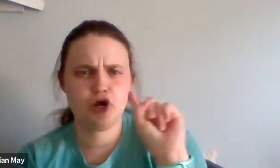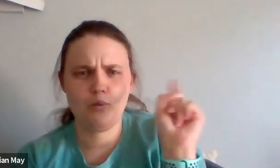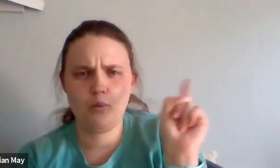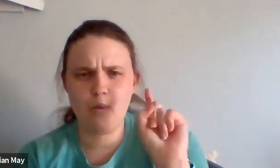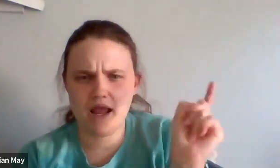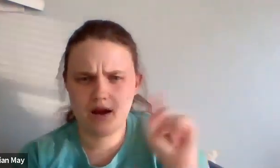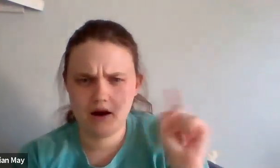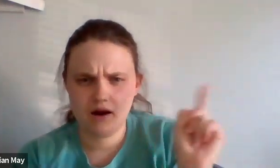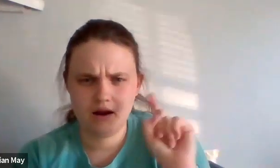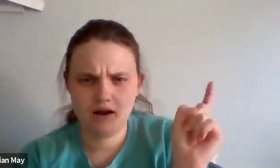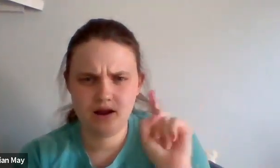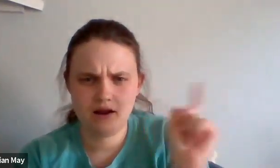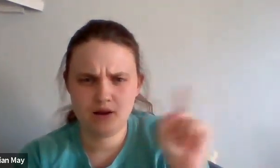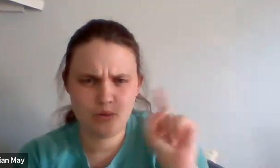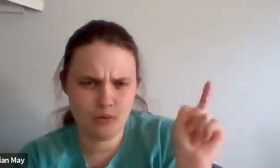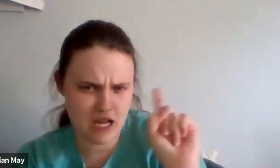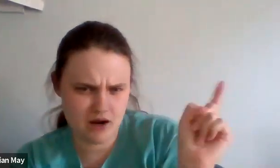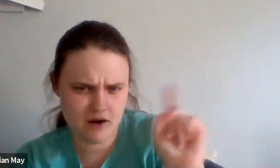going to go where?